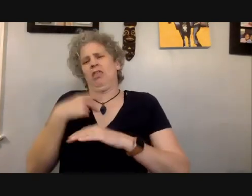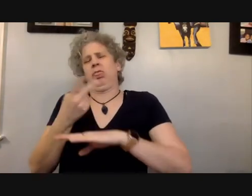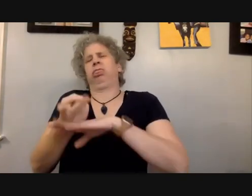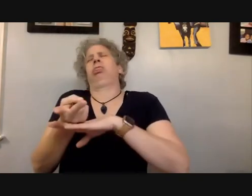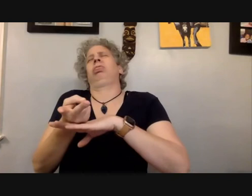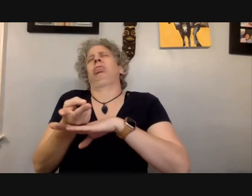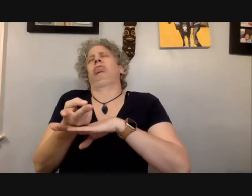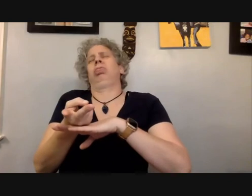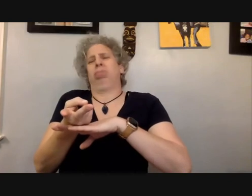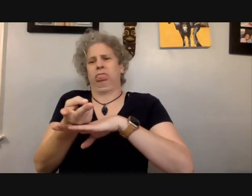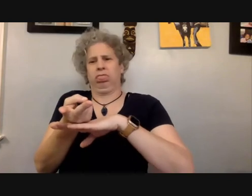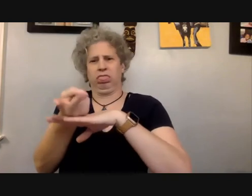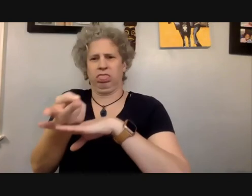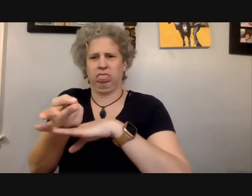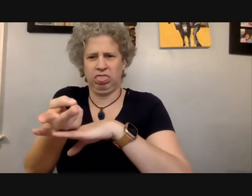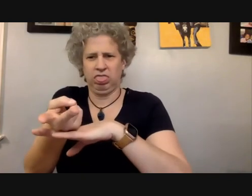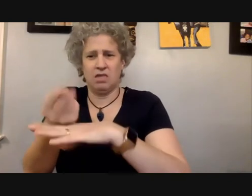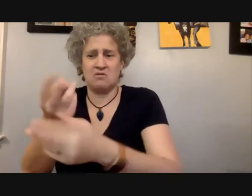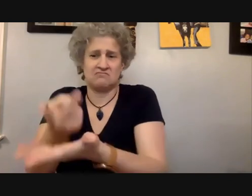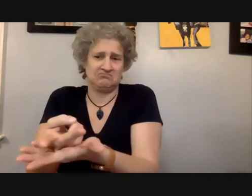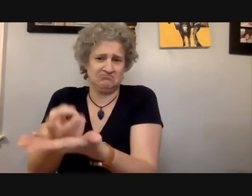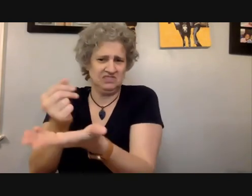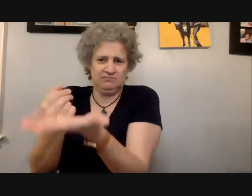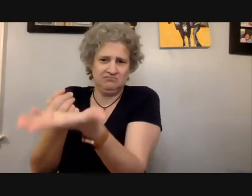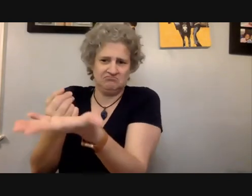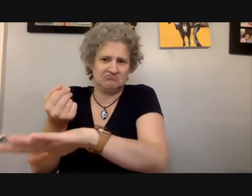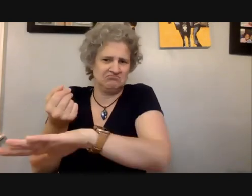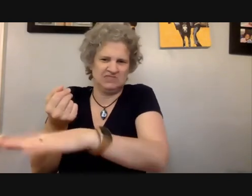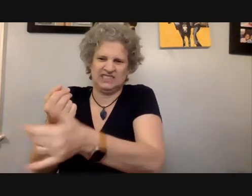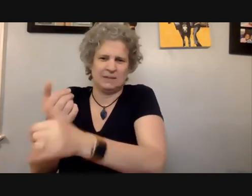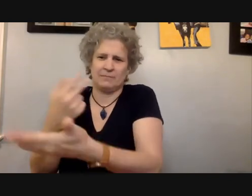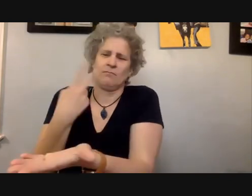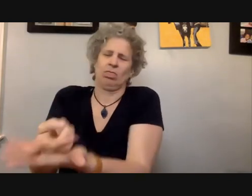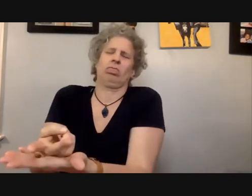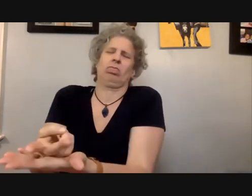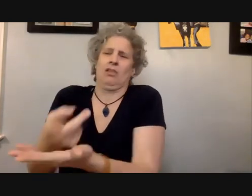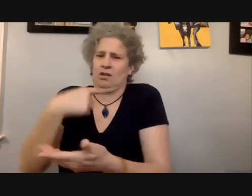Okay, so to be bedridden, remember we talked about being laid up sick?